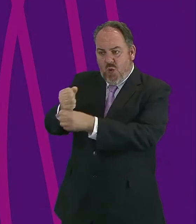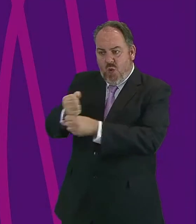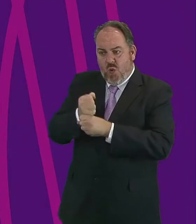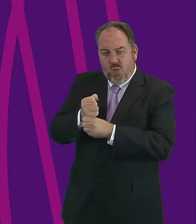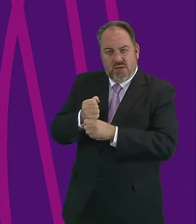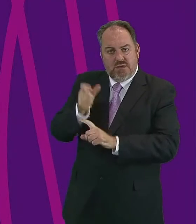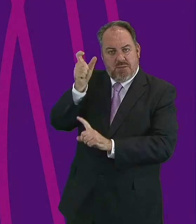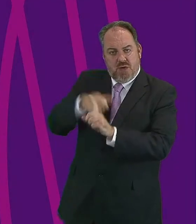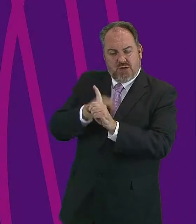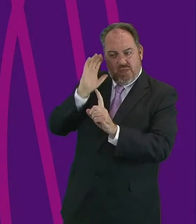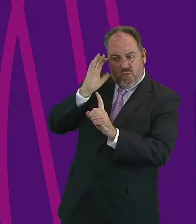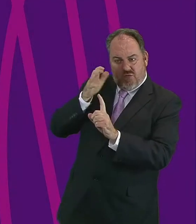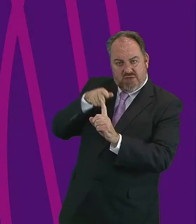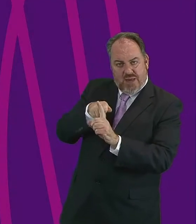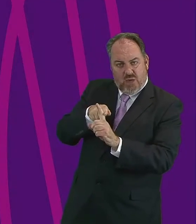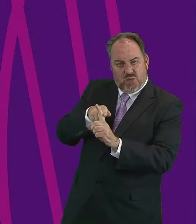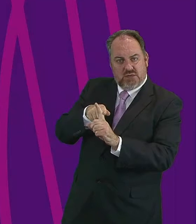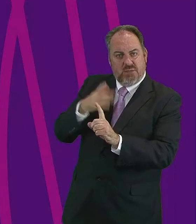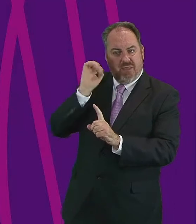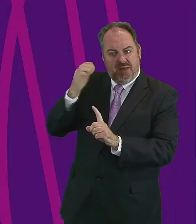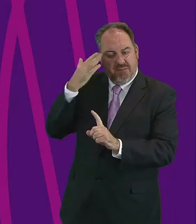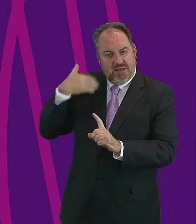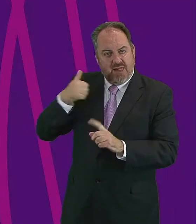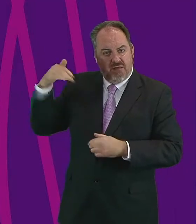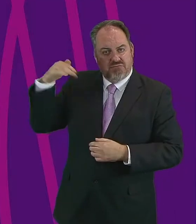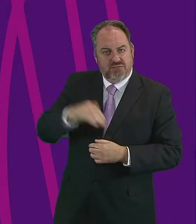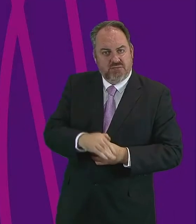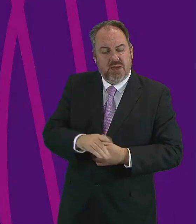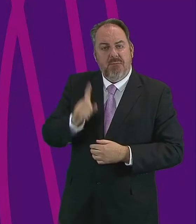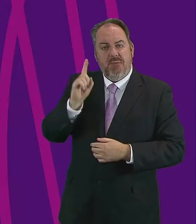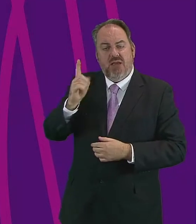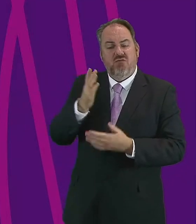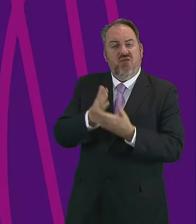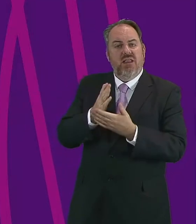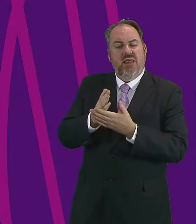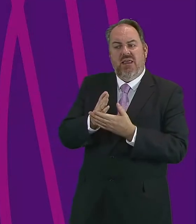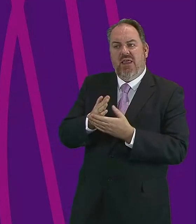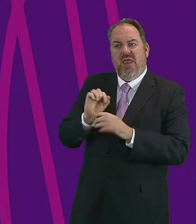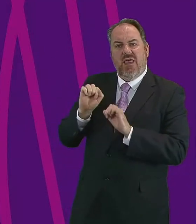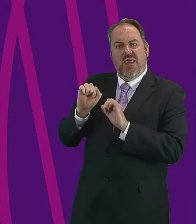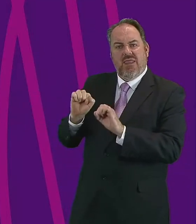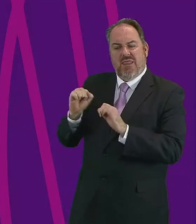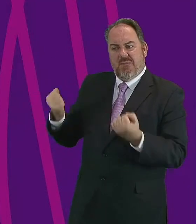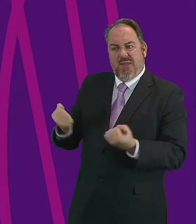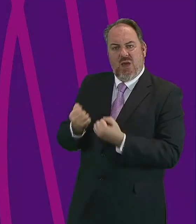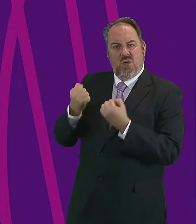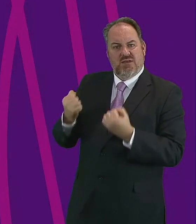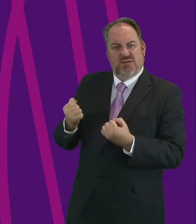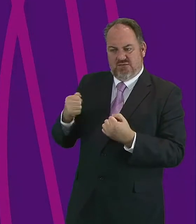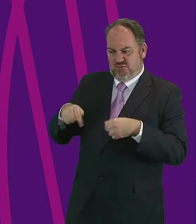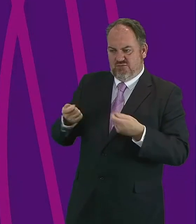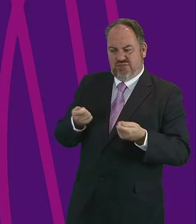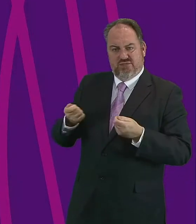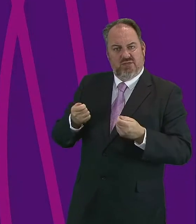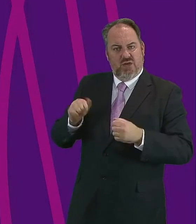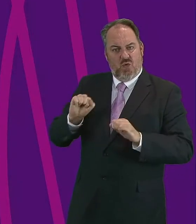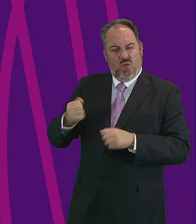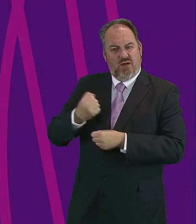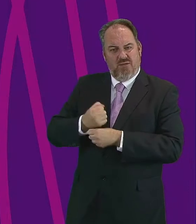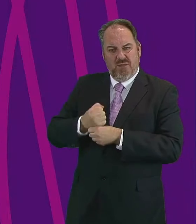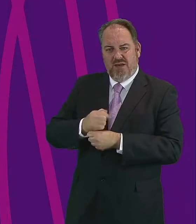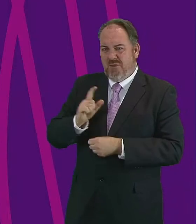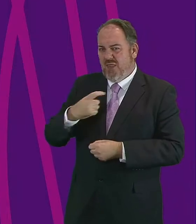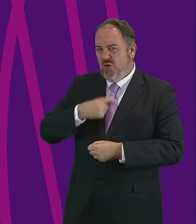not concerned, as Brian Whittle suggested already, that for as long as these powers remain at the disposal of his government, that the human rights of mental